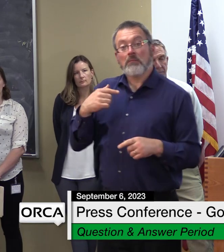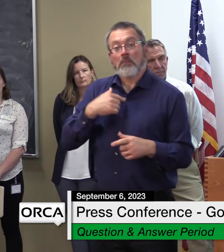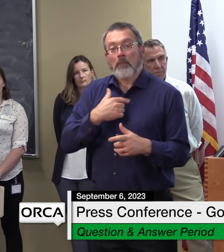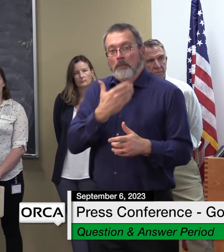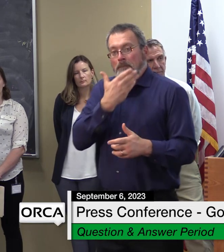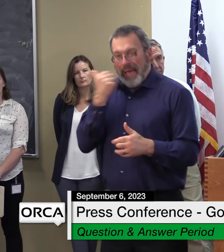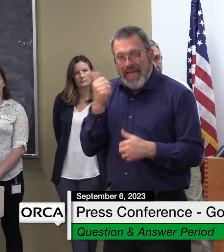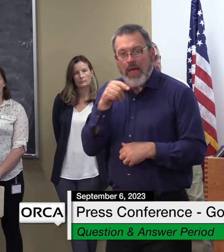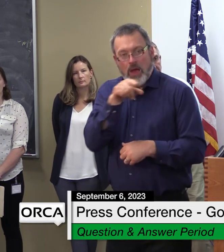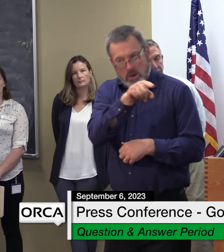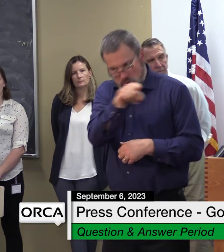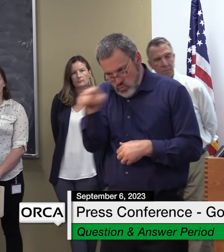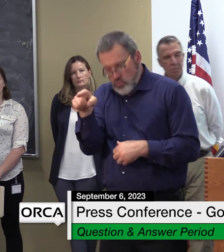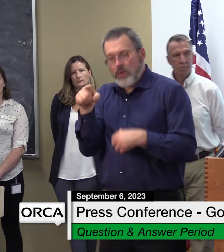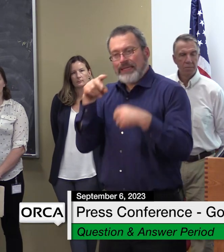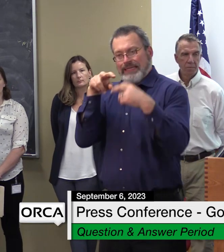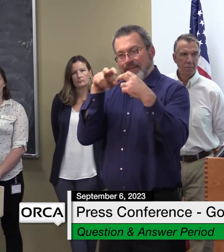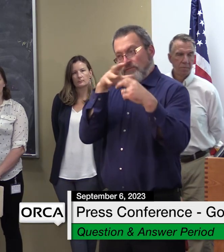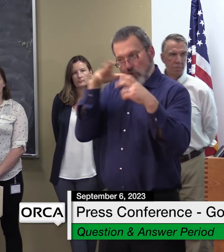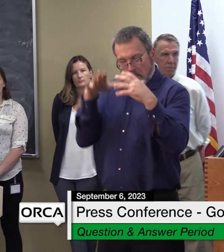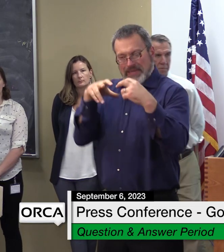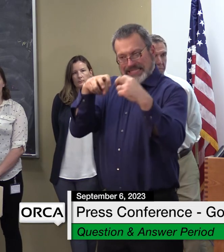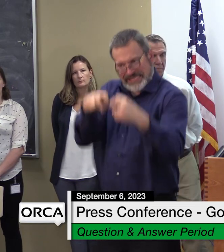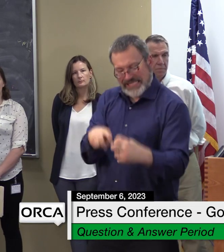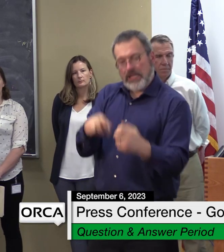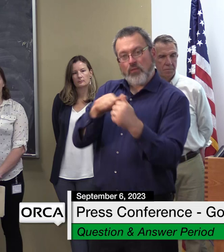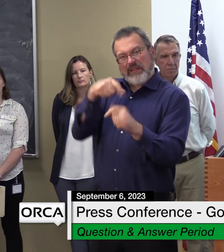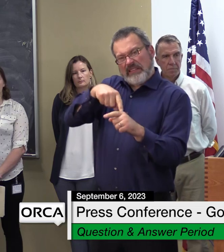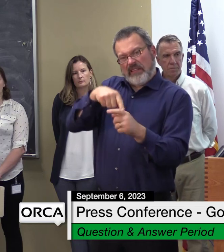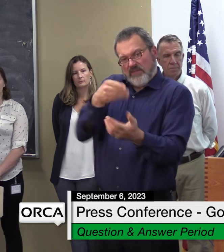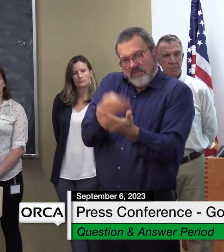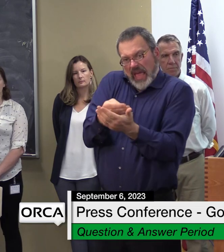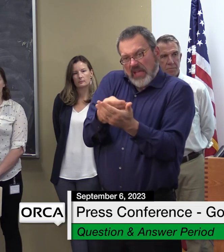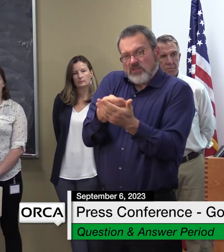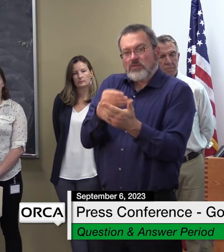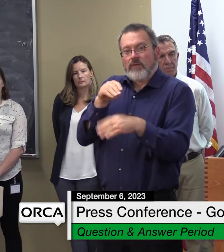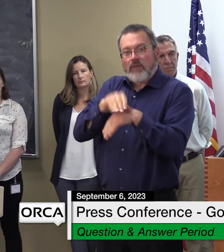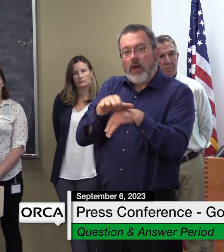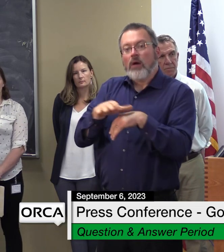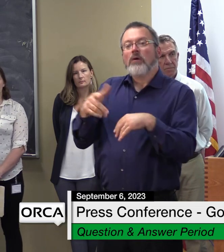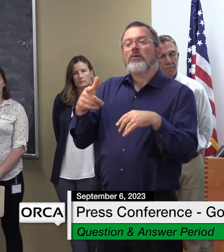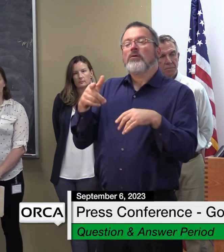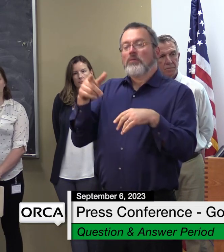loan officers with USDA FSA and look at your overall program.